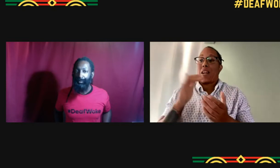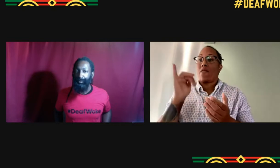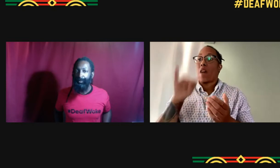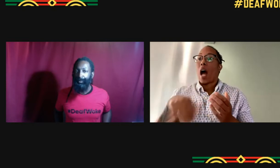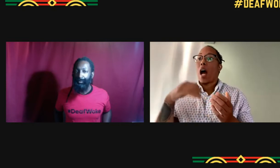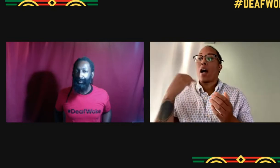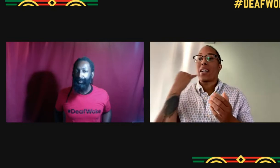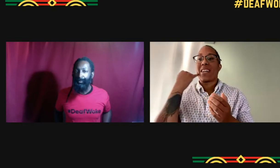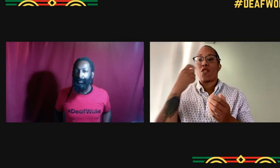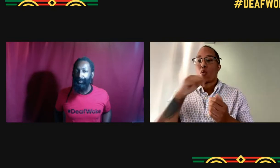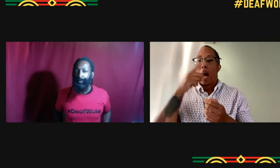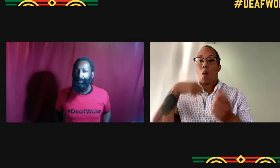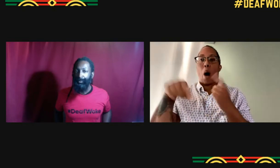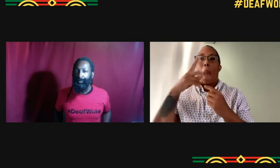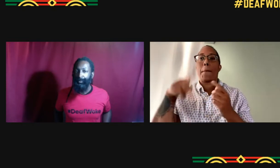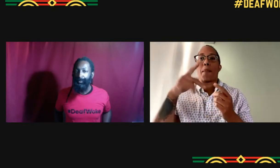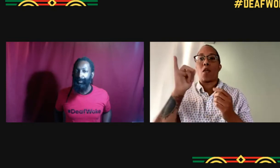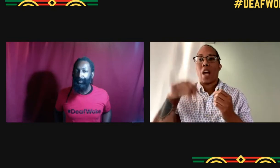framework. You know,